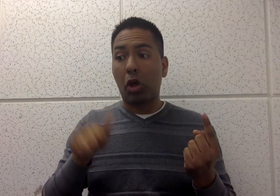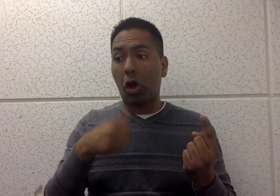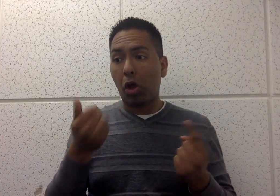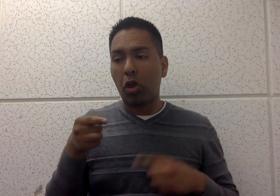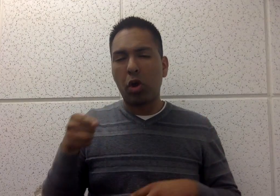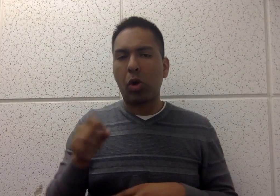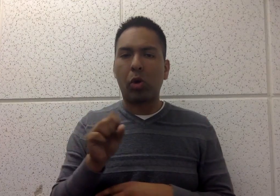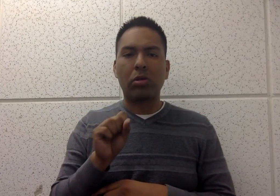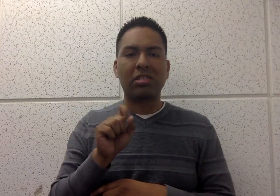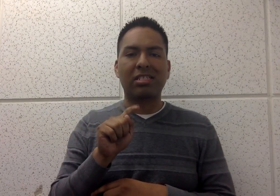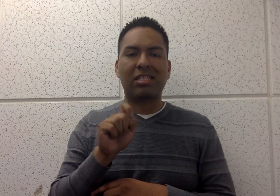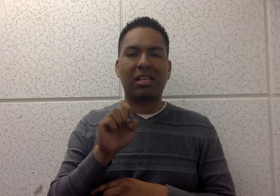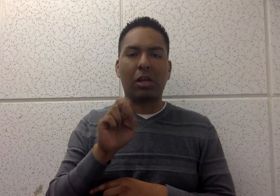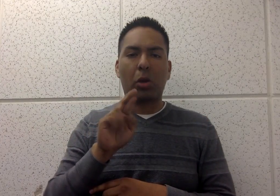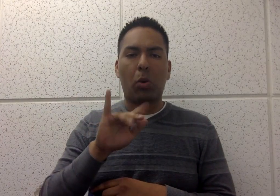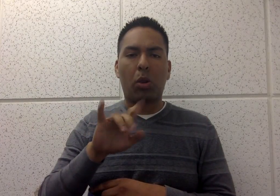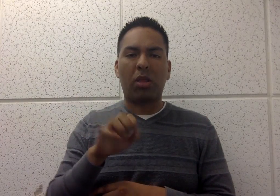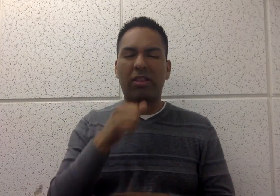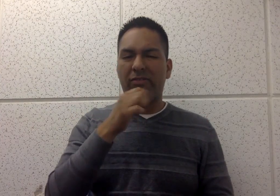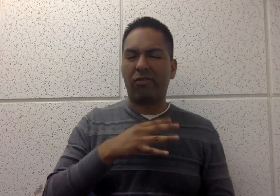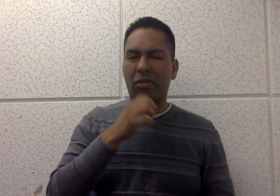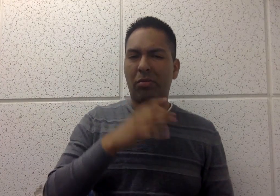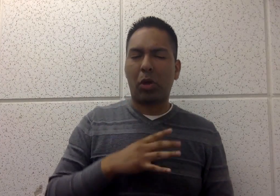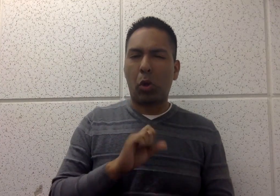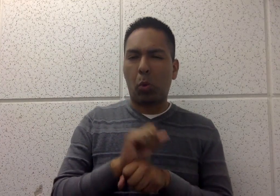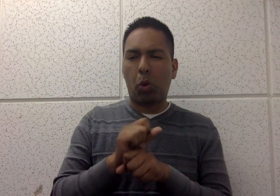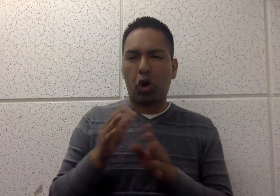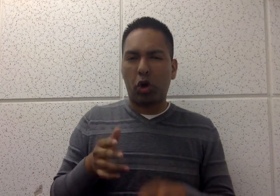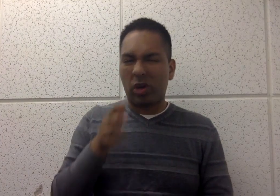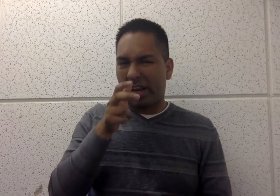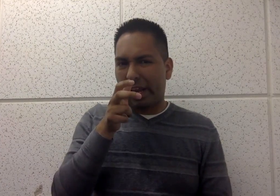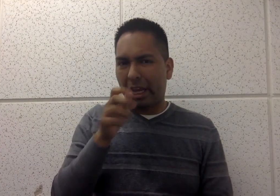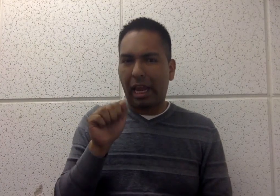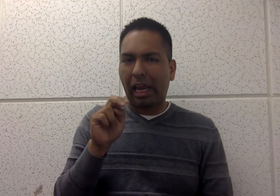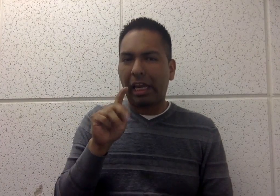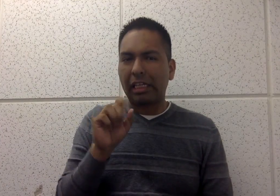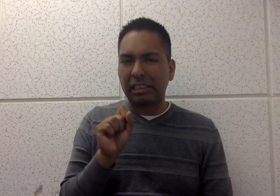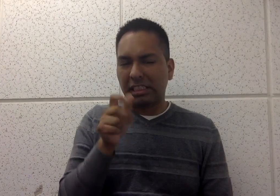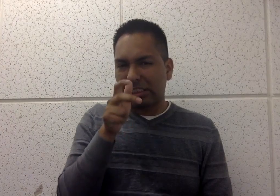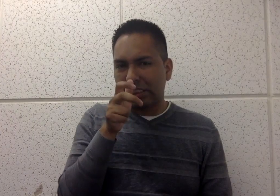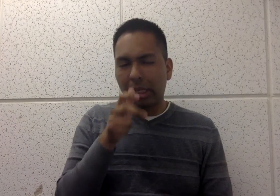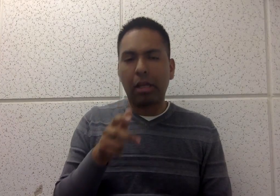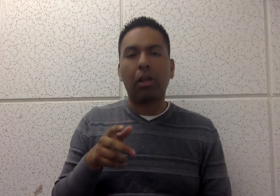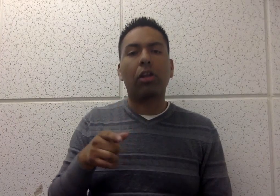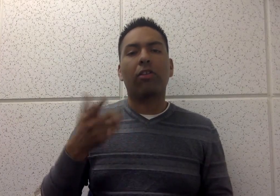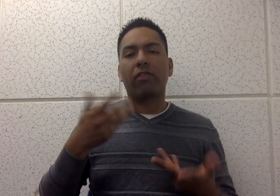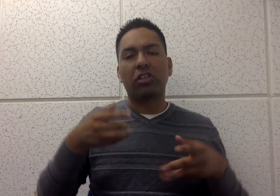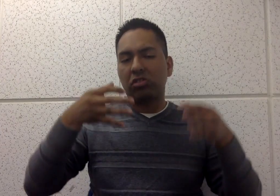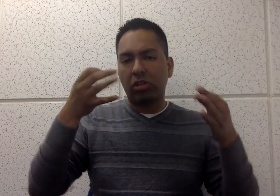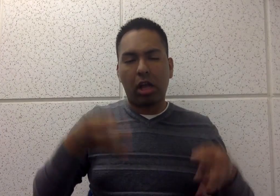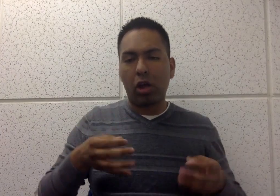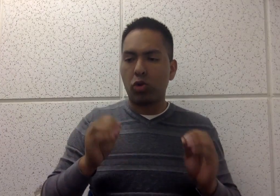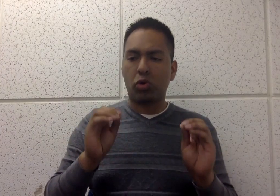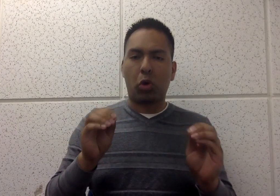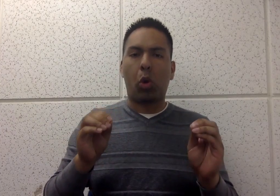workers. And all ant colonies have in common that there's no central control. Nobody tells anybody what to do.